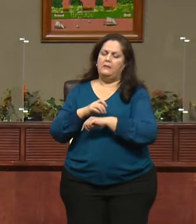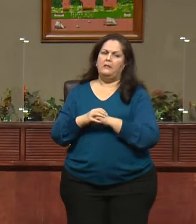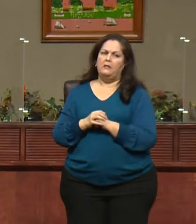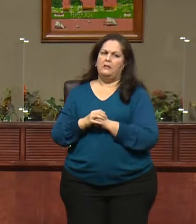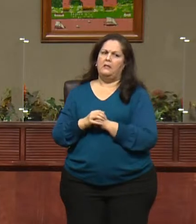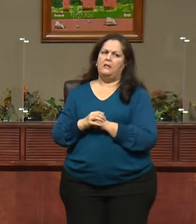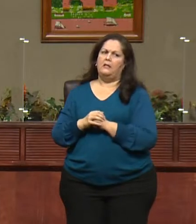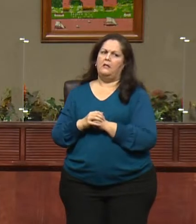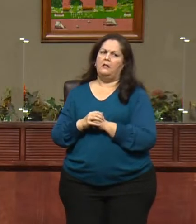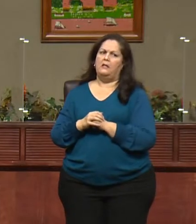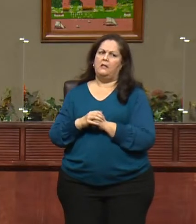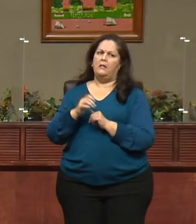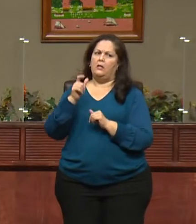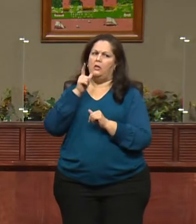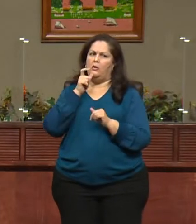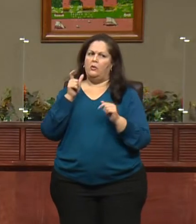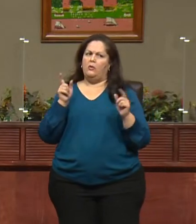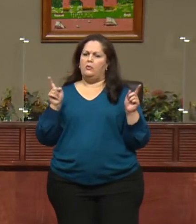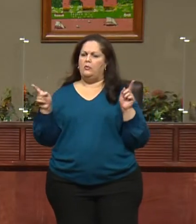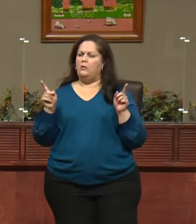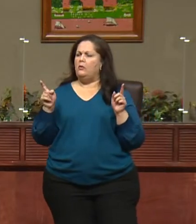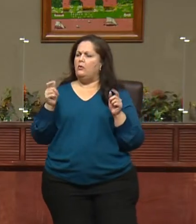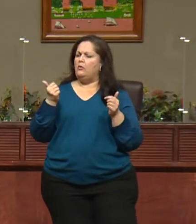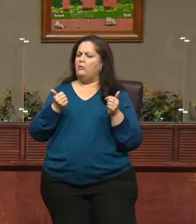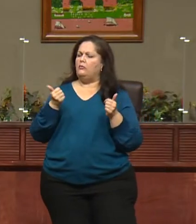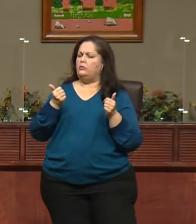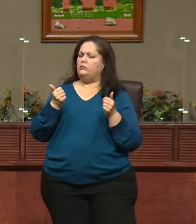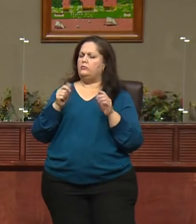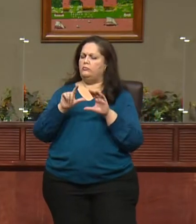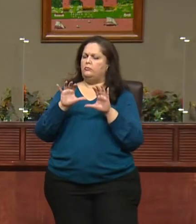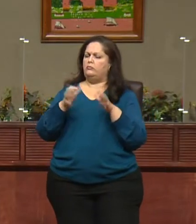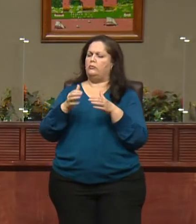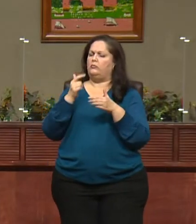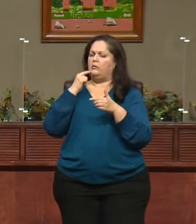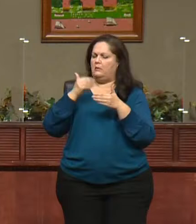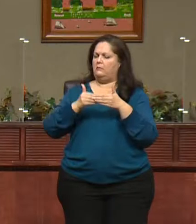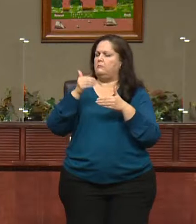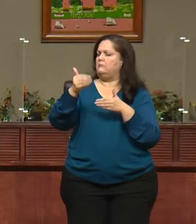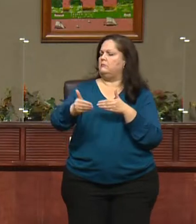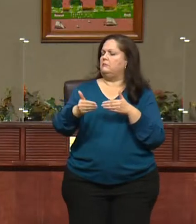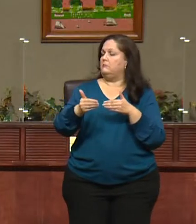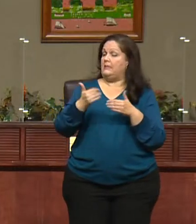who would you guys what groups would you like to see vaccinated next?